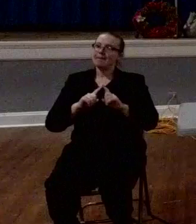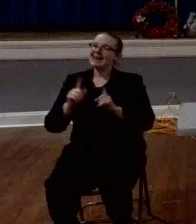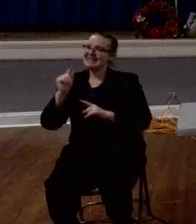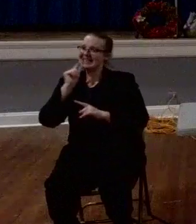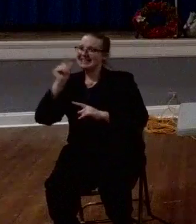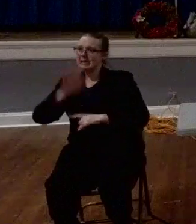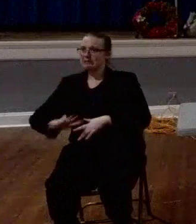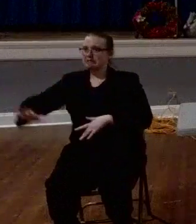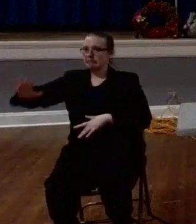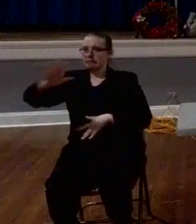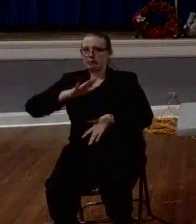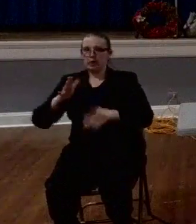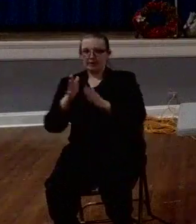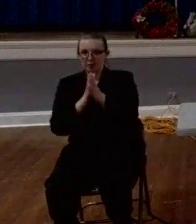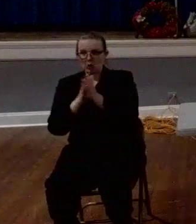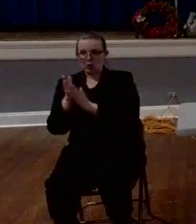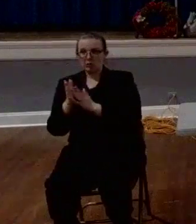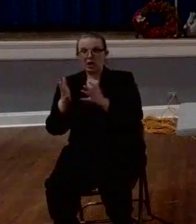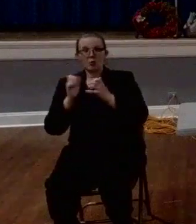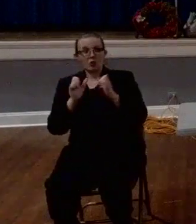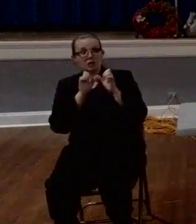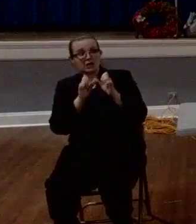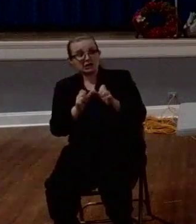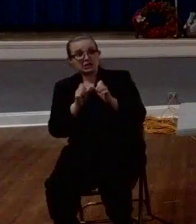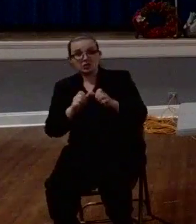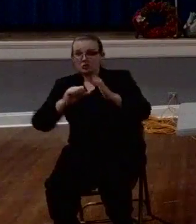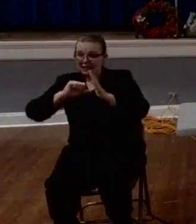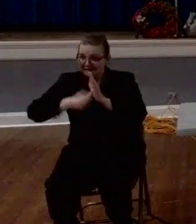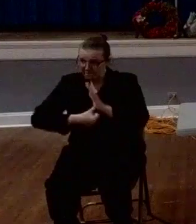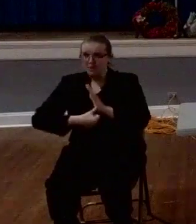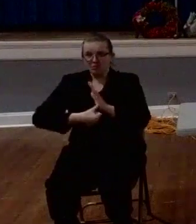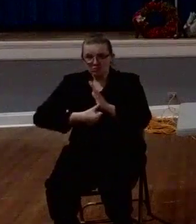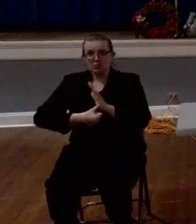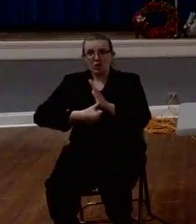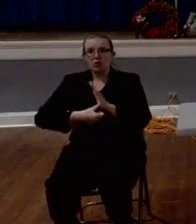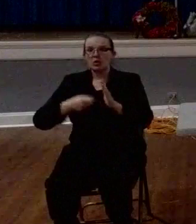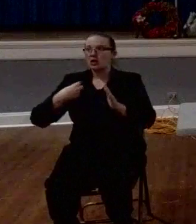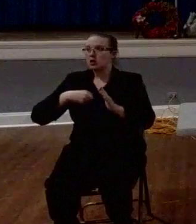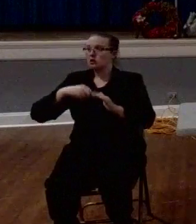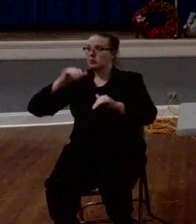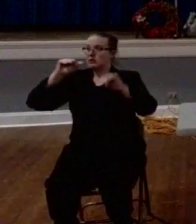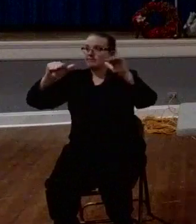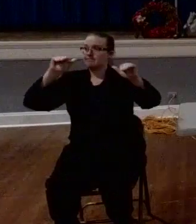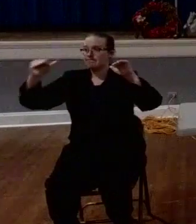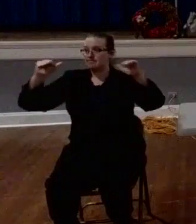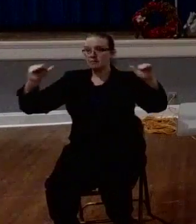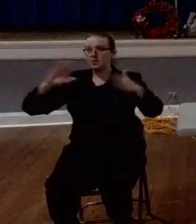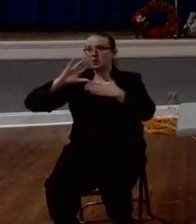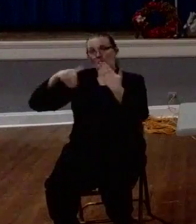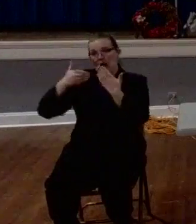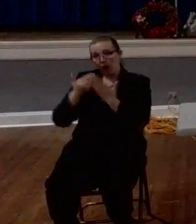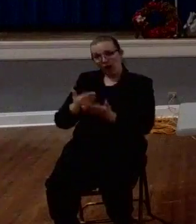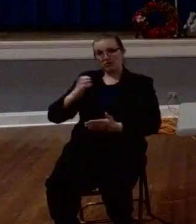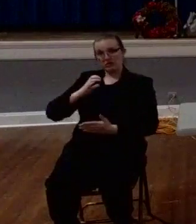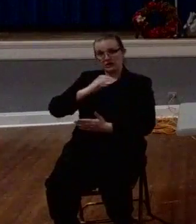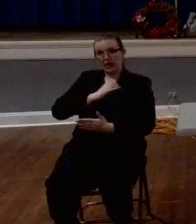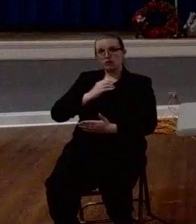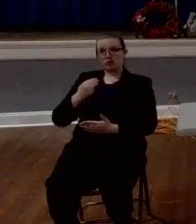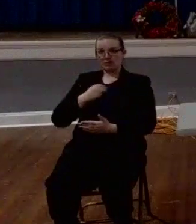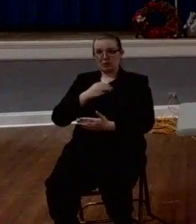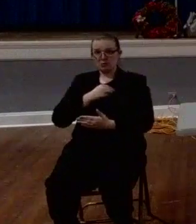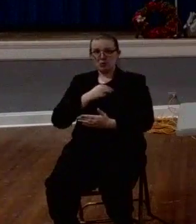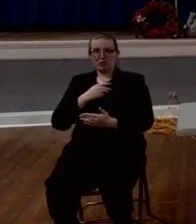Yeah. And if we can continue to say that, then we can reach out to each of those council members in those moments that they